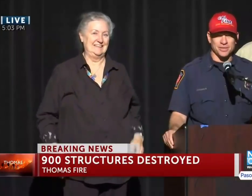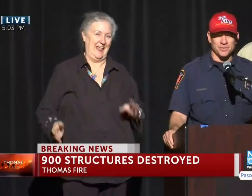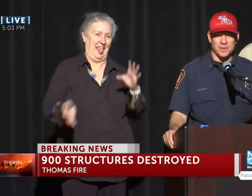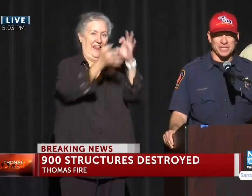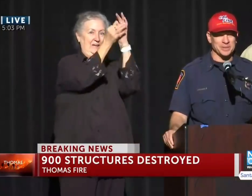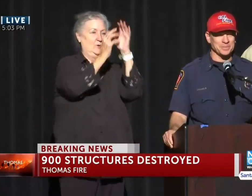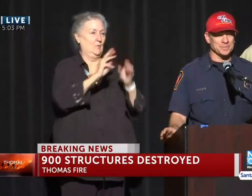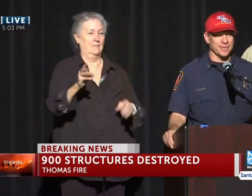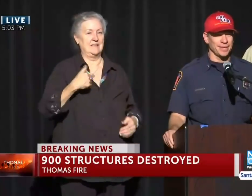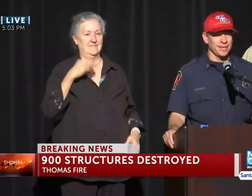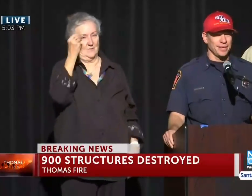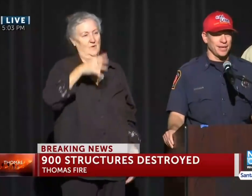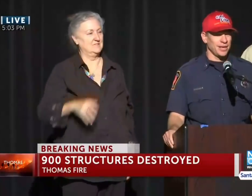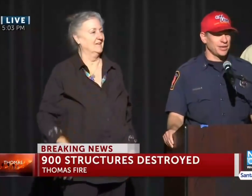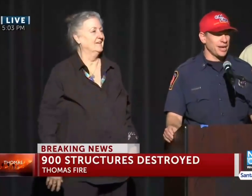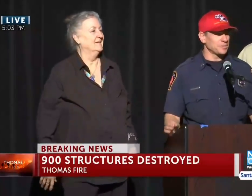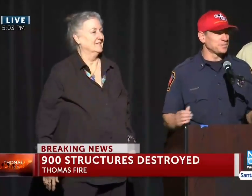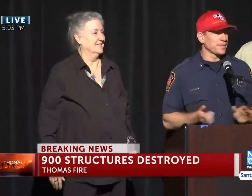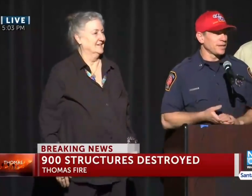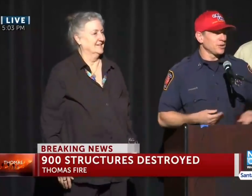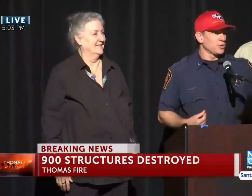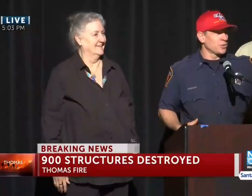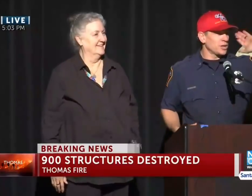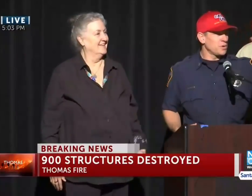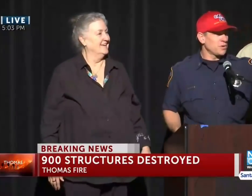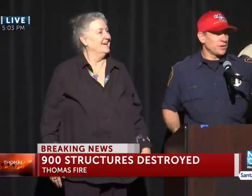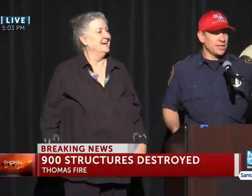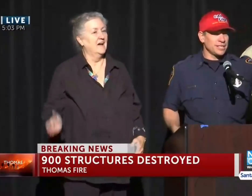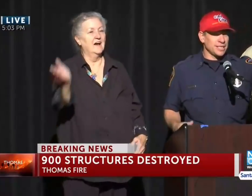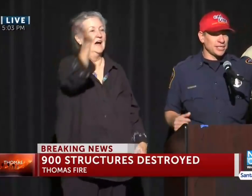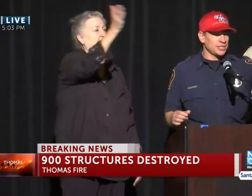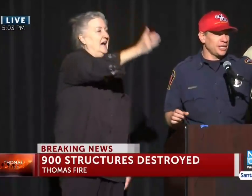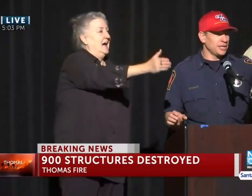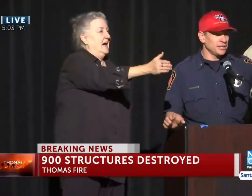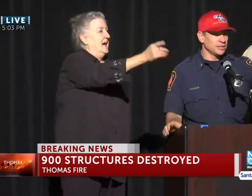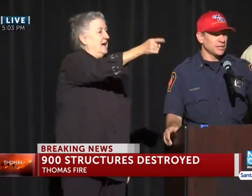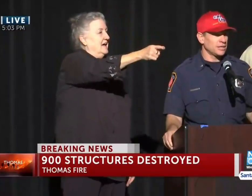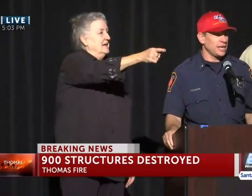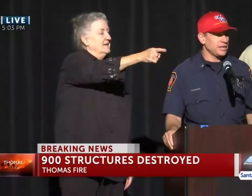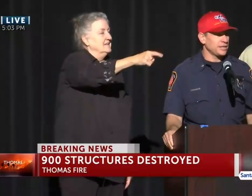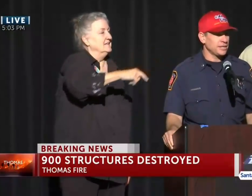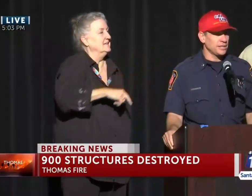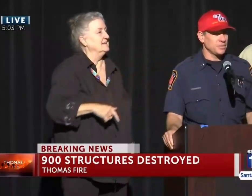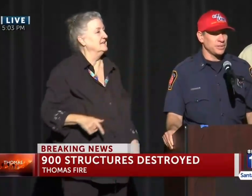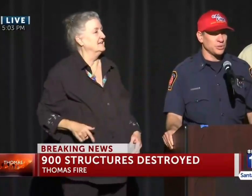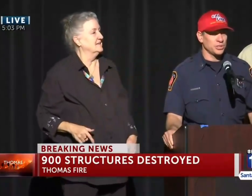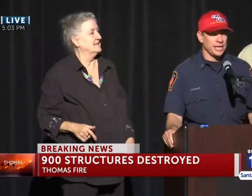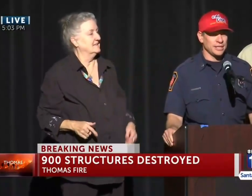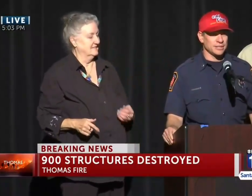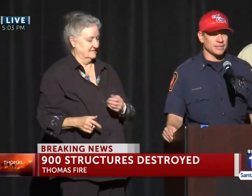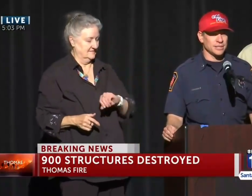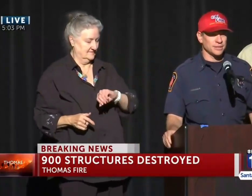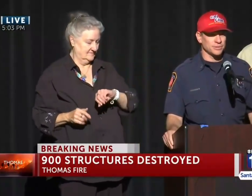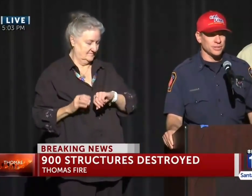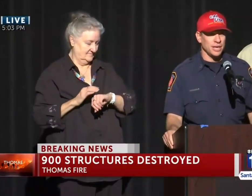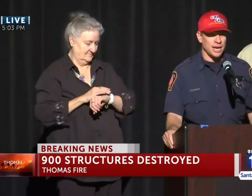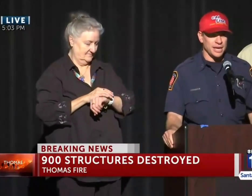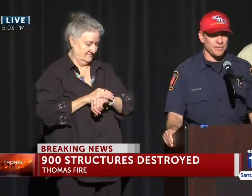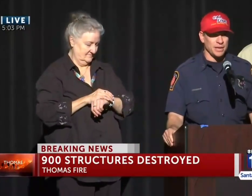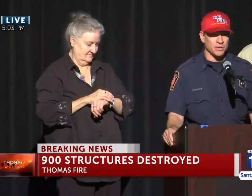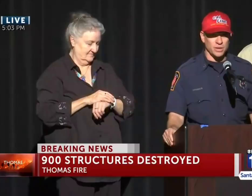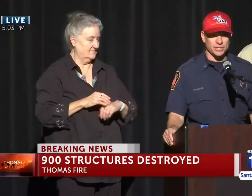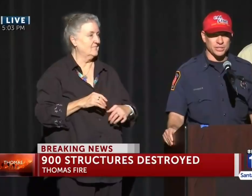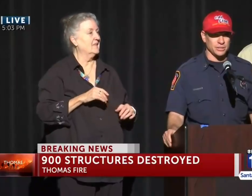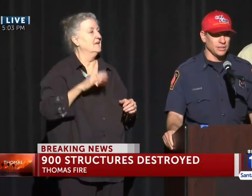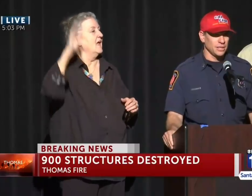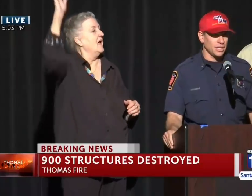that has all this information. Okay. We're going to move over to this section here. All right. Please hold your hands real